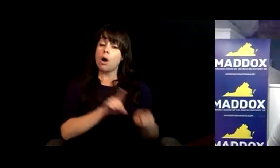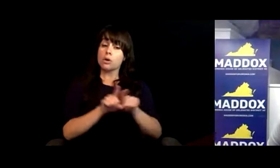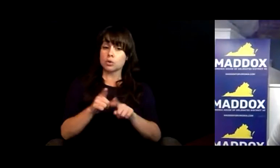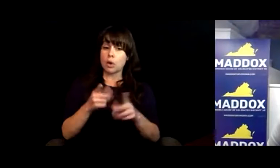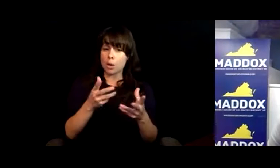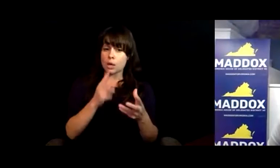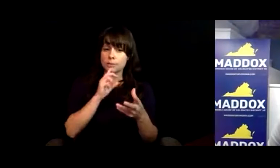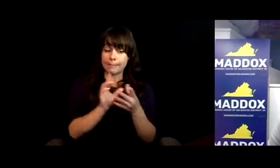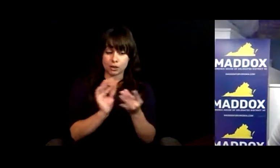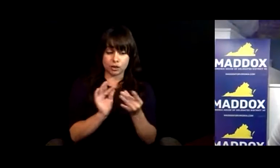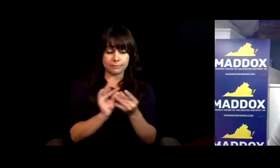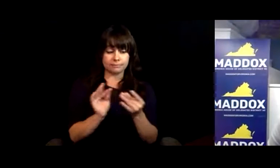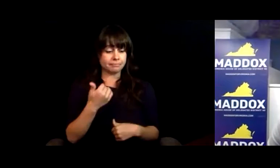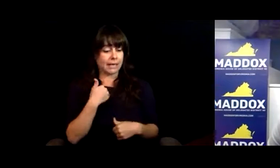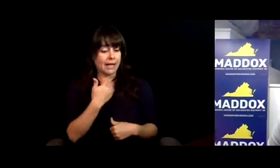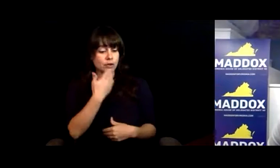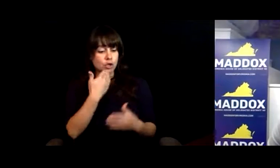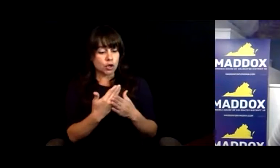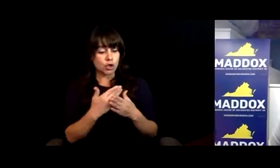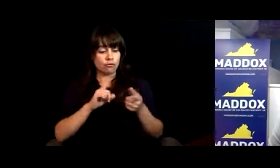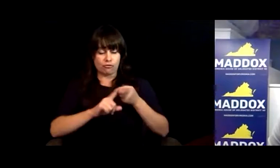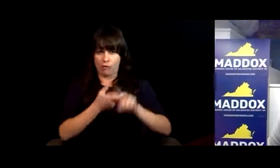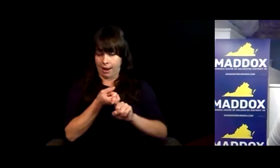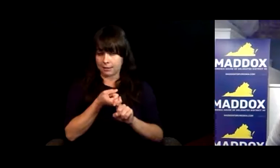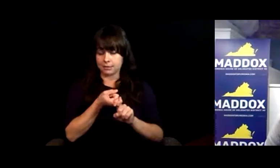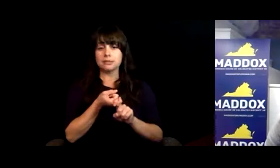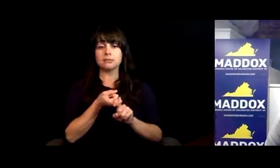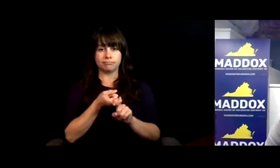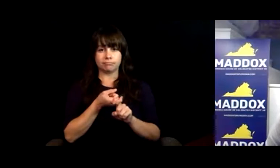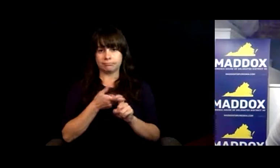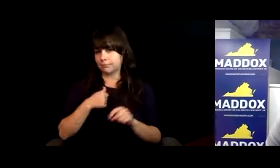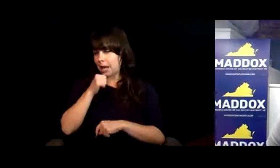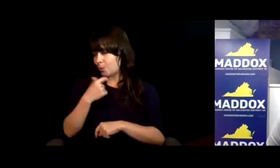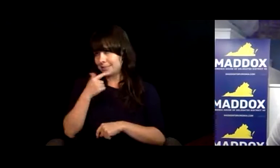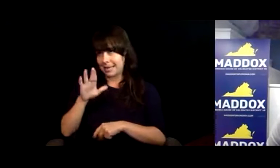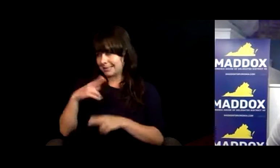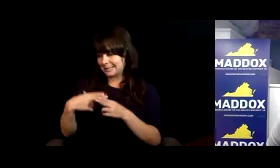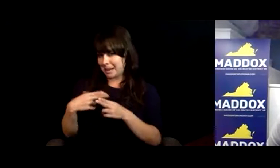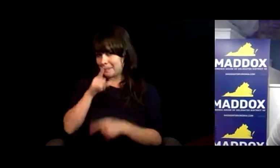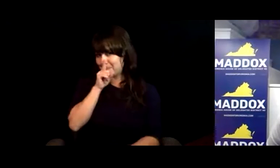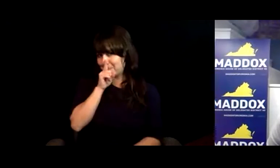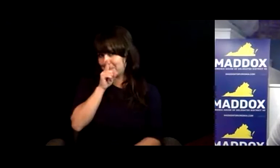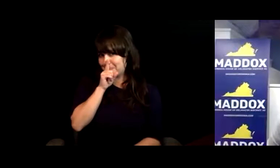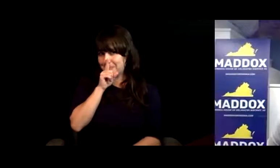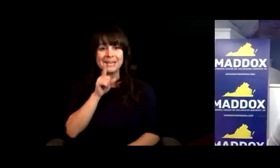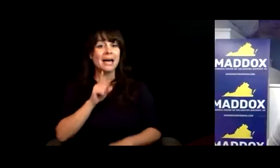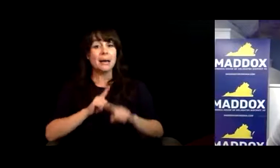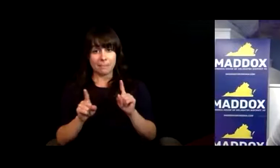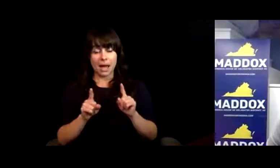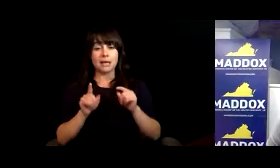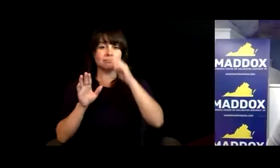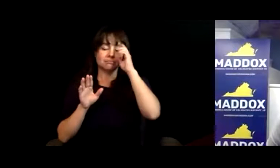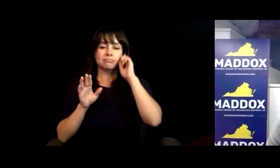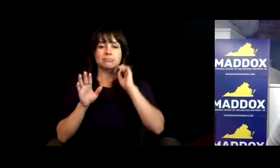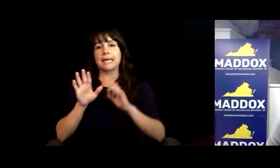that, I have a very good friend whose name I will not mention, but and whose company I will not mention, but whose company